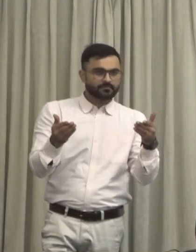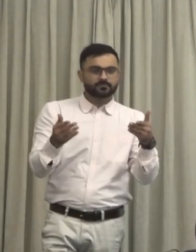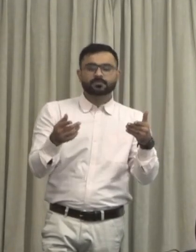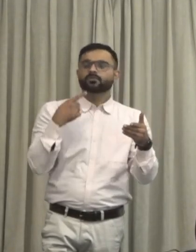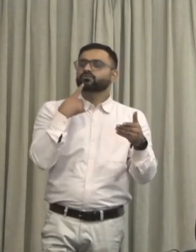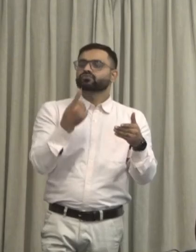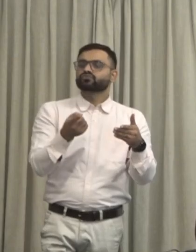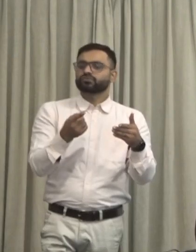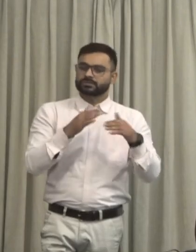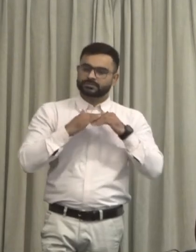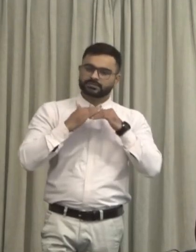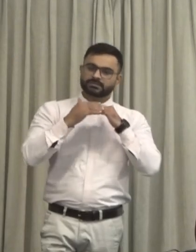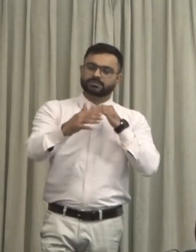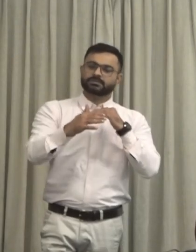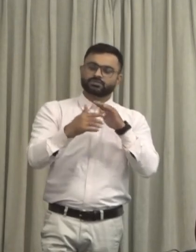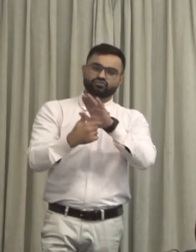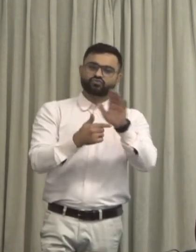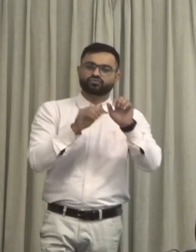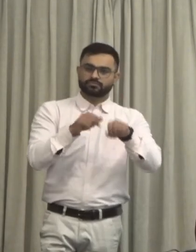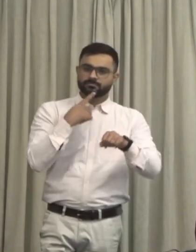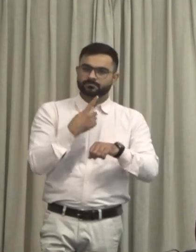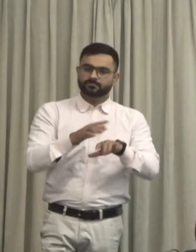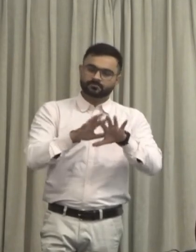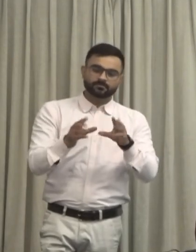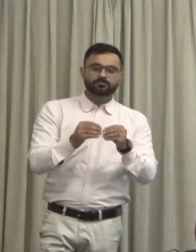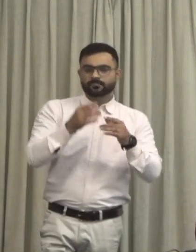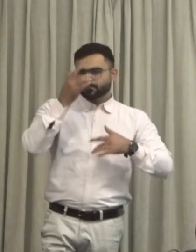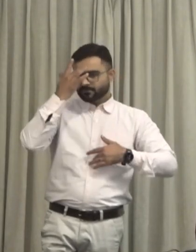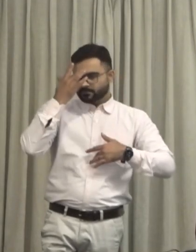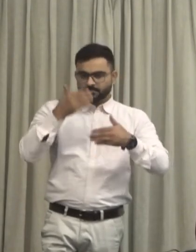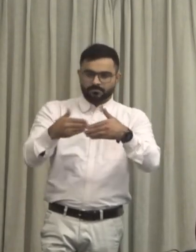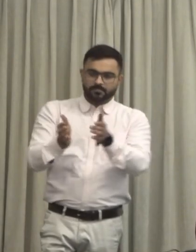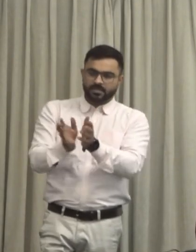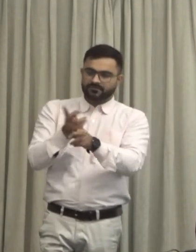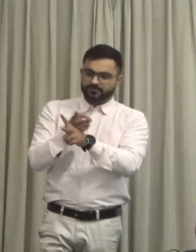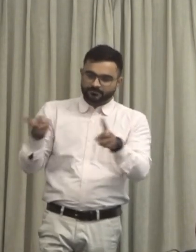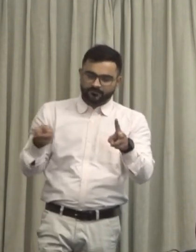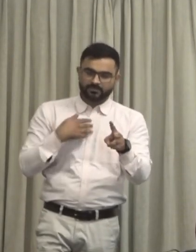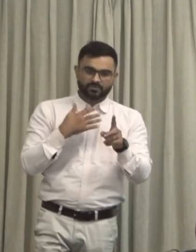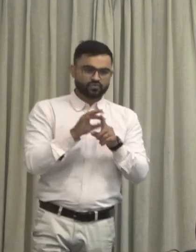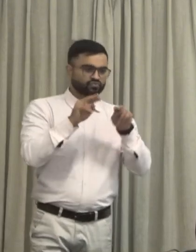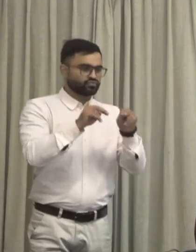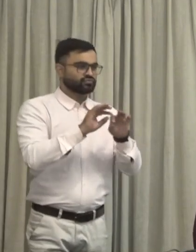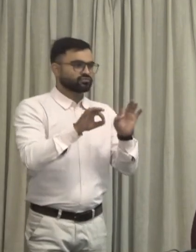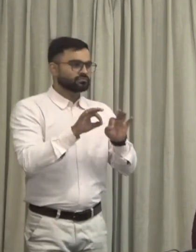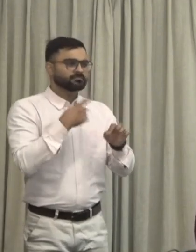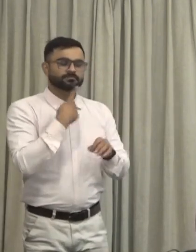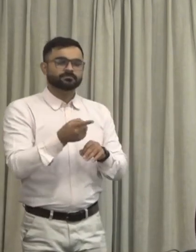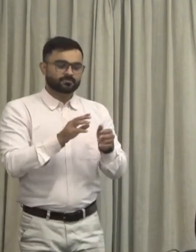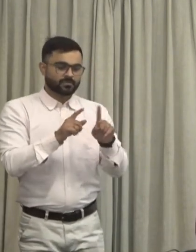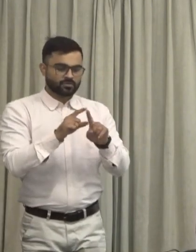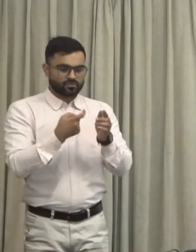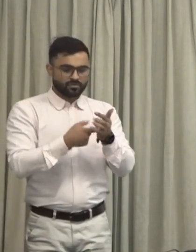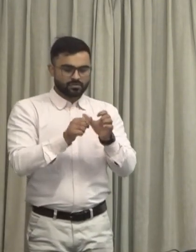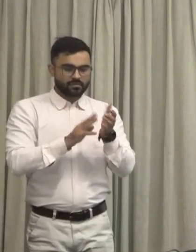not something that can sustainably be replicated, as you said, for all the patients in your community. So we do need and that's why Dr. Mani